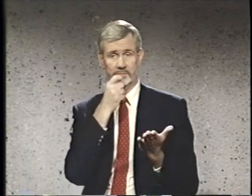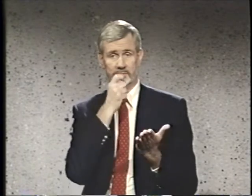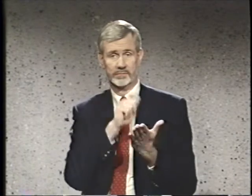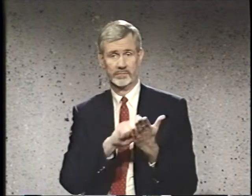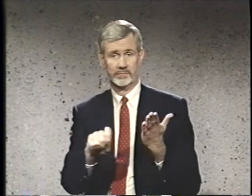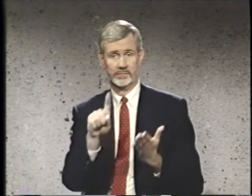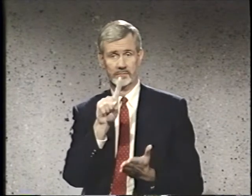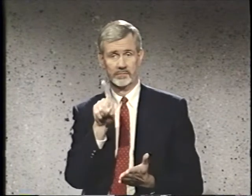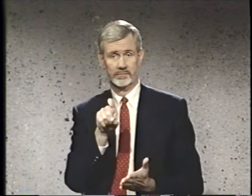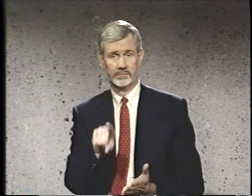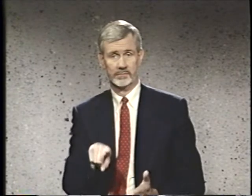Do you have a pencil?